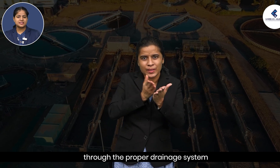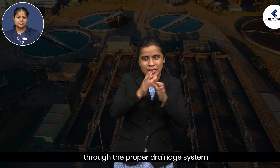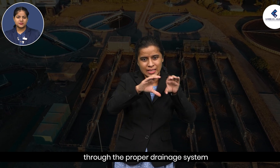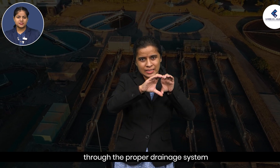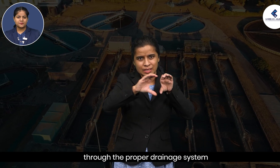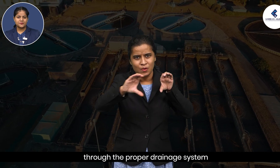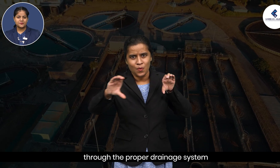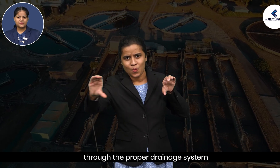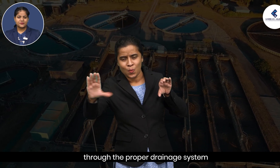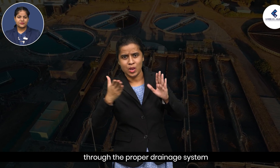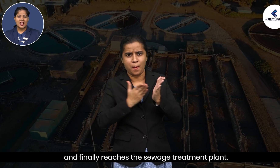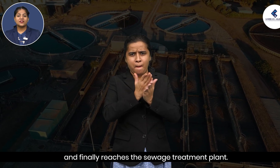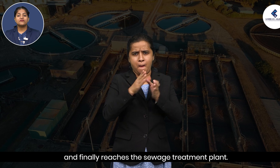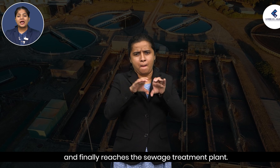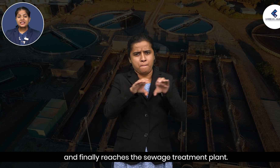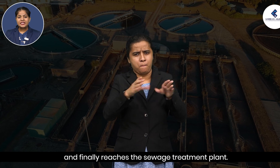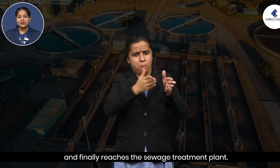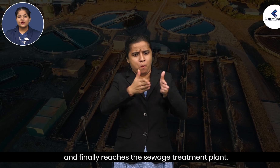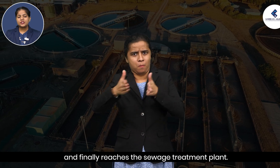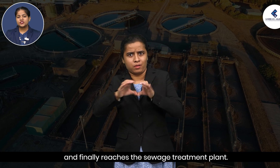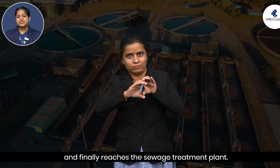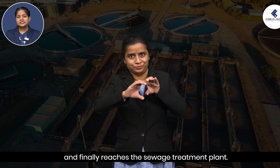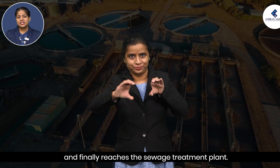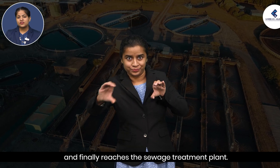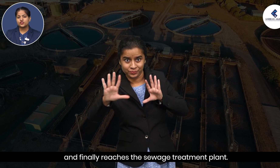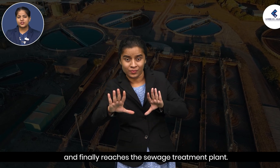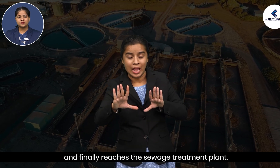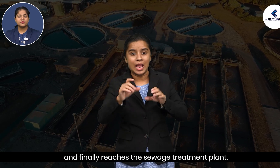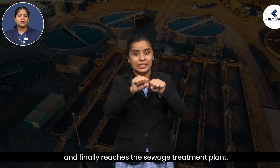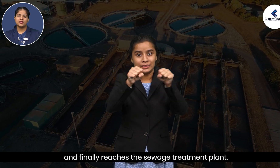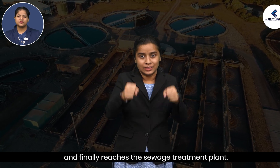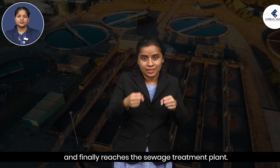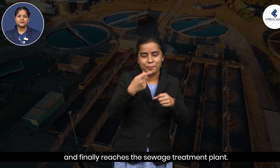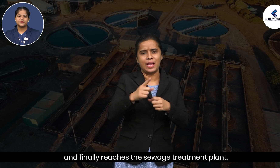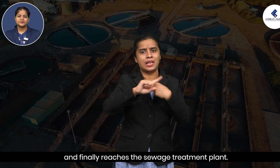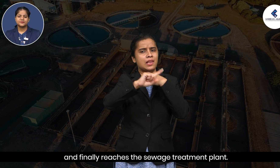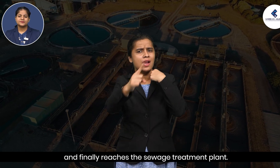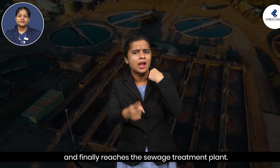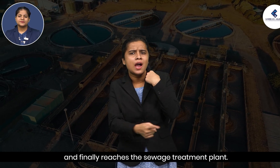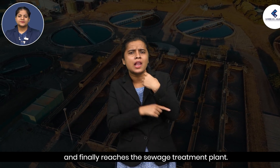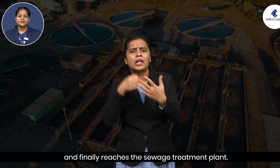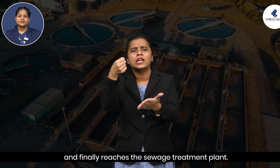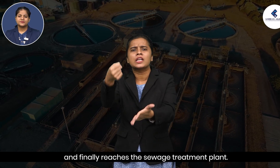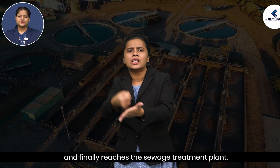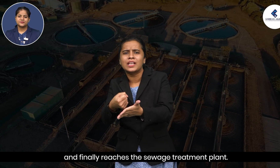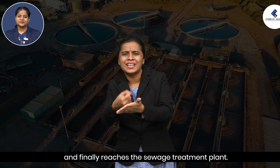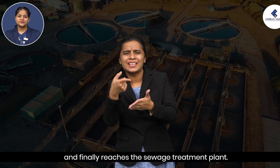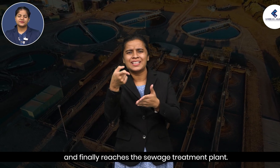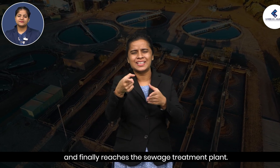drainage systems and finally reaches the sewage treatment plant.